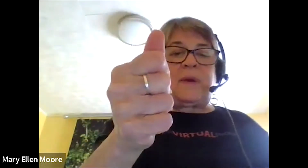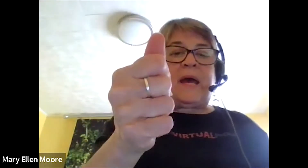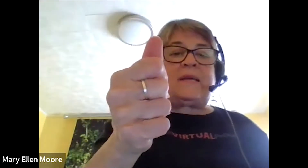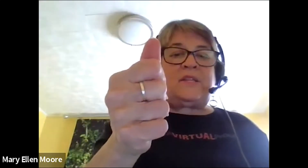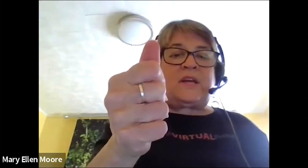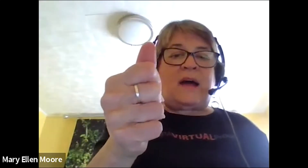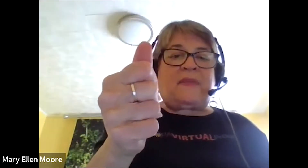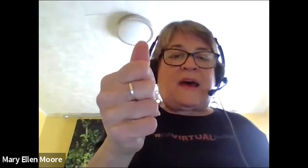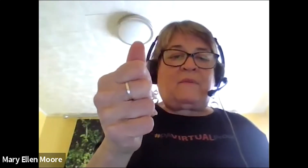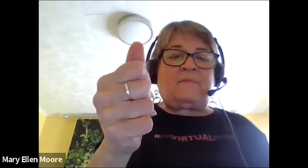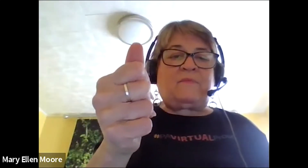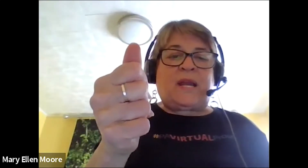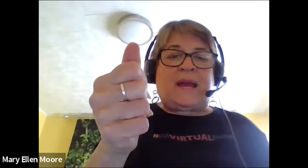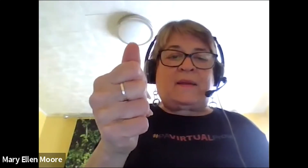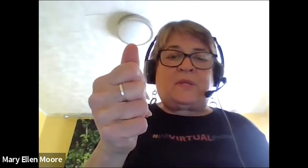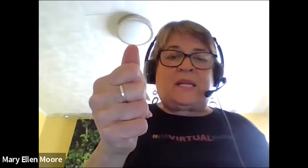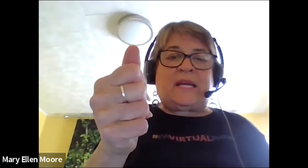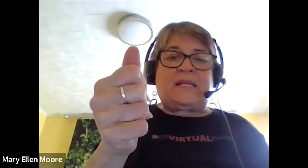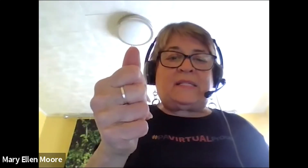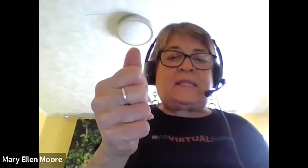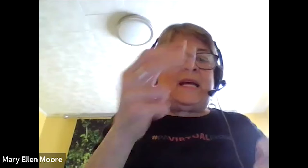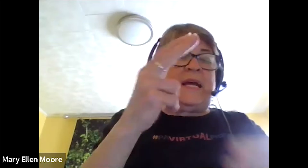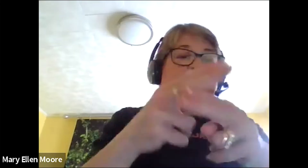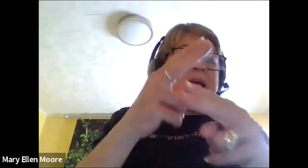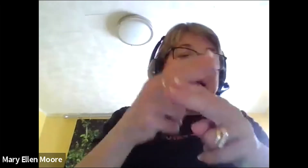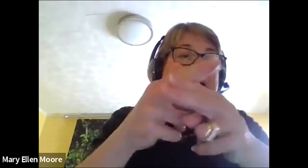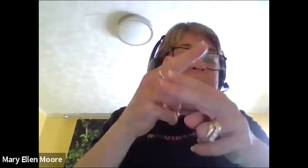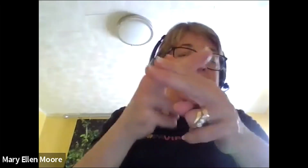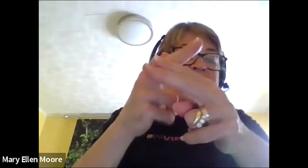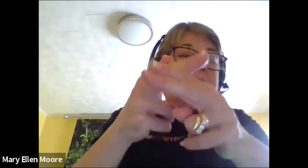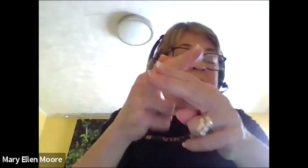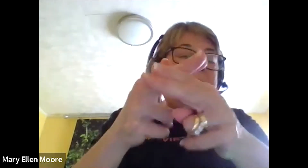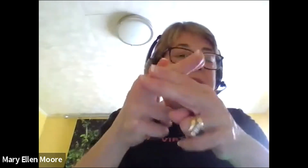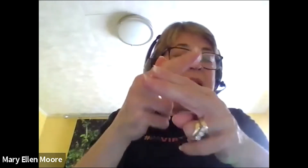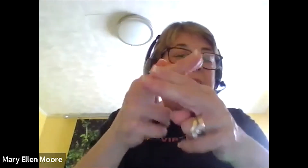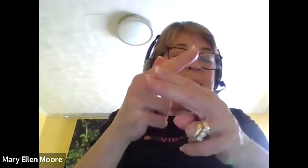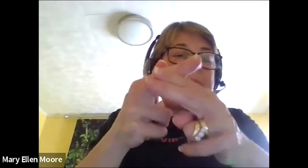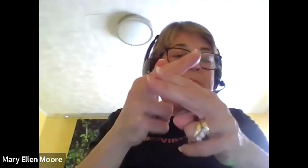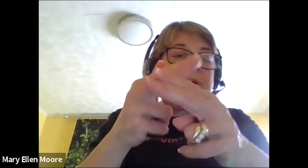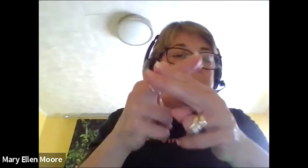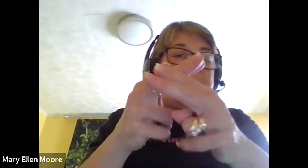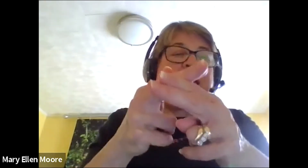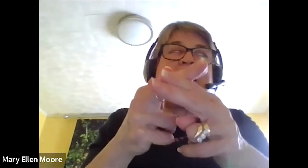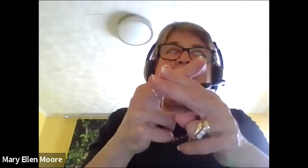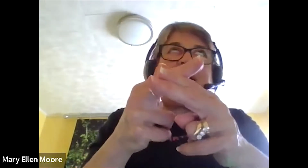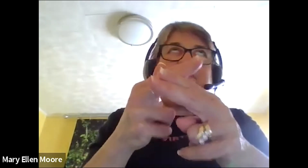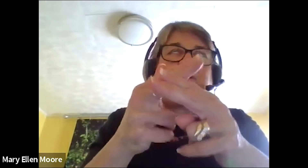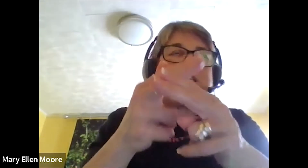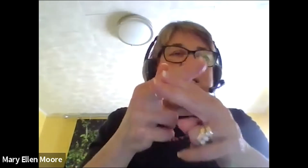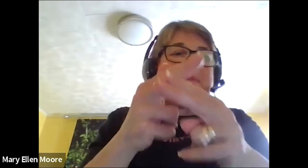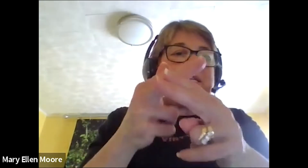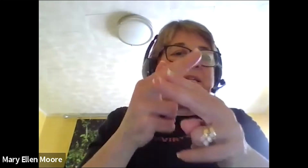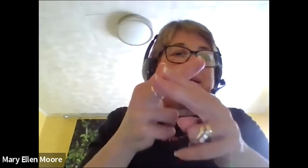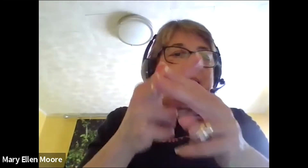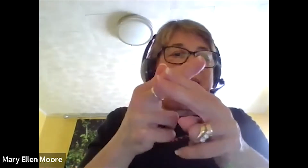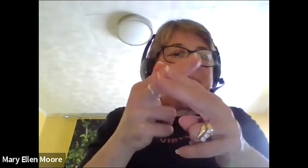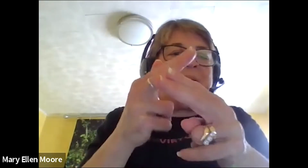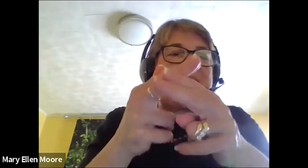Okay. So you got that? What animal it is? Here's the name. Okay. Unfortunately, my animal, it